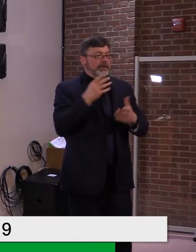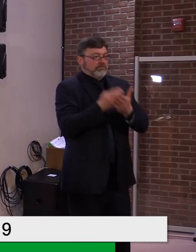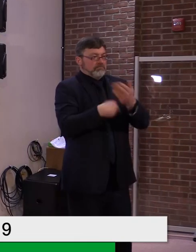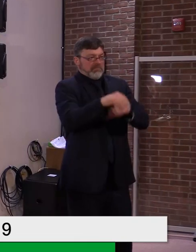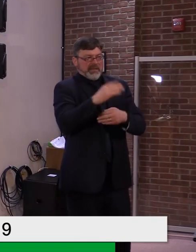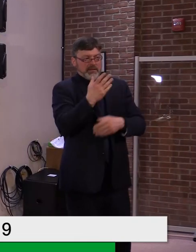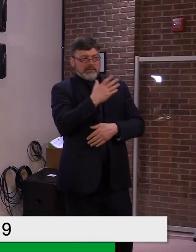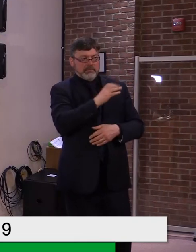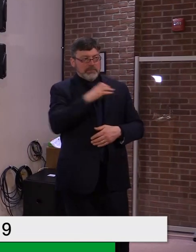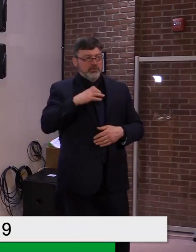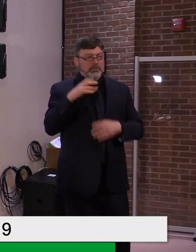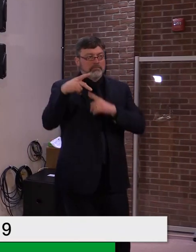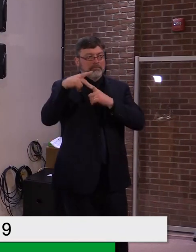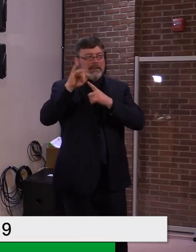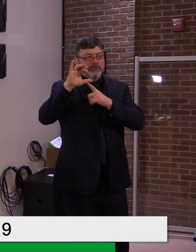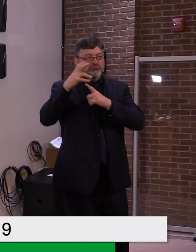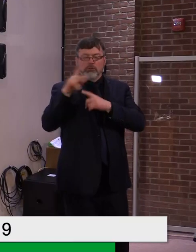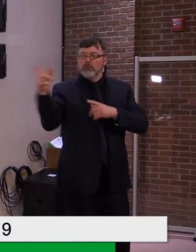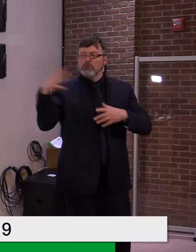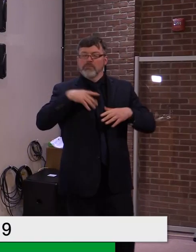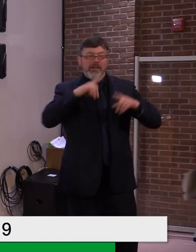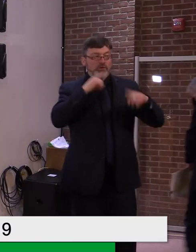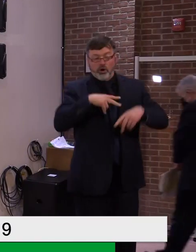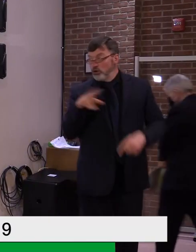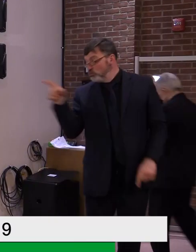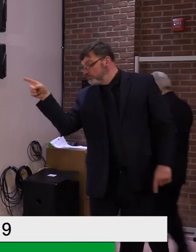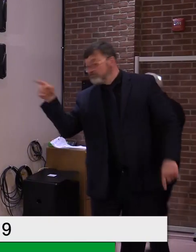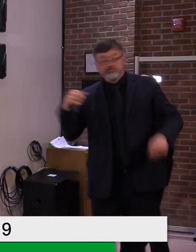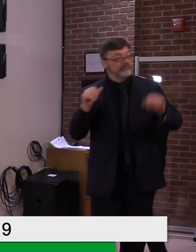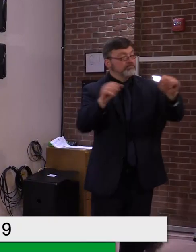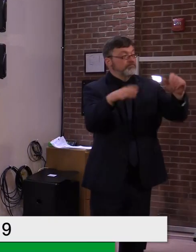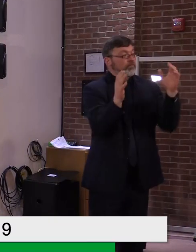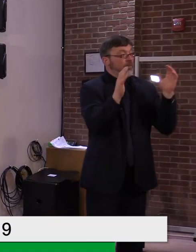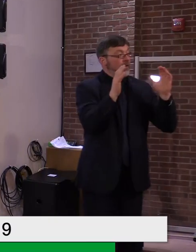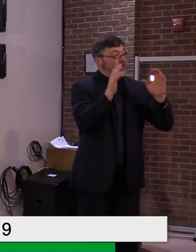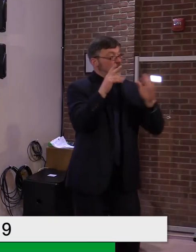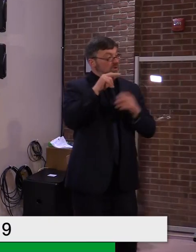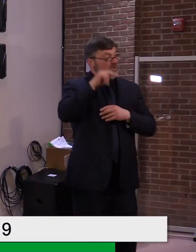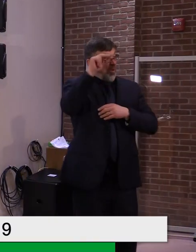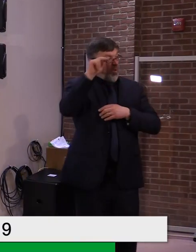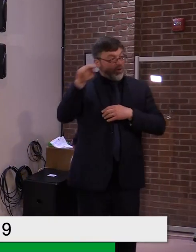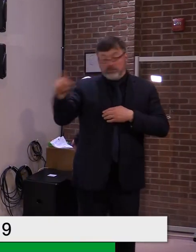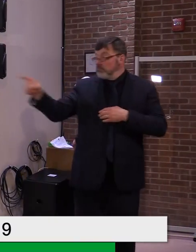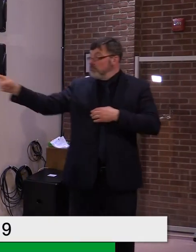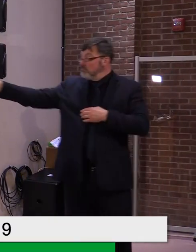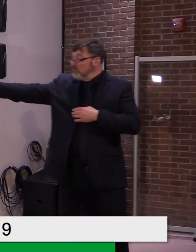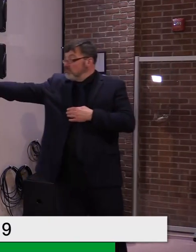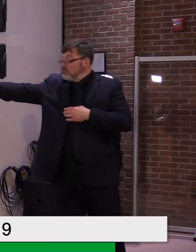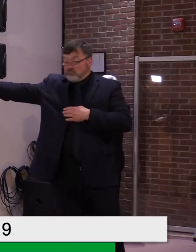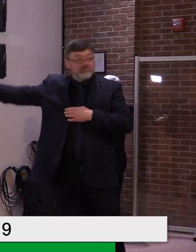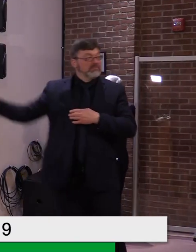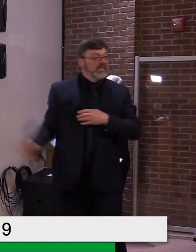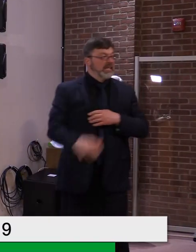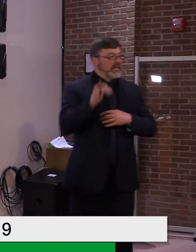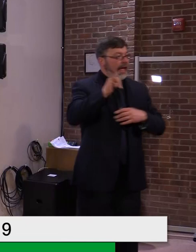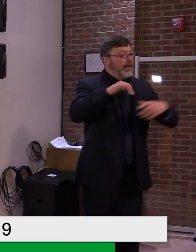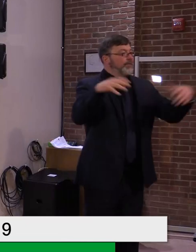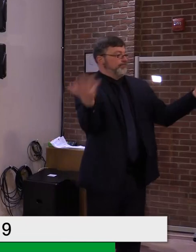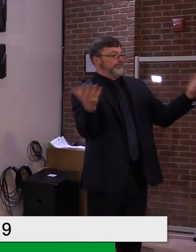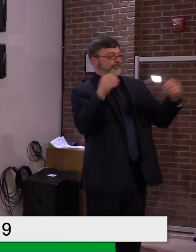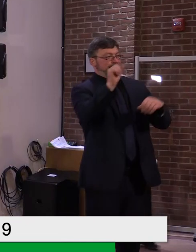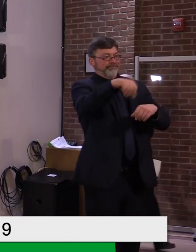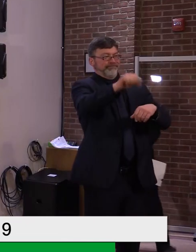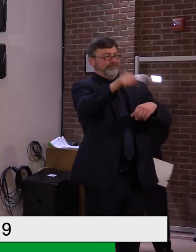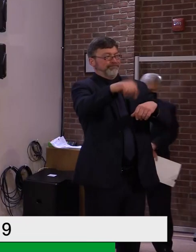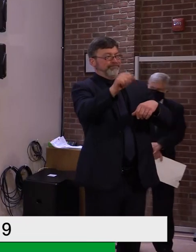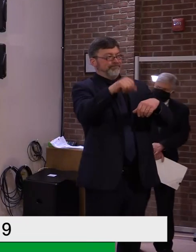Yeah, thank you very much for that question. You're absolutely right. I mean, the northern part of the state certainly has a higher disease prevalence than even the central or